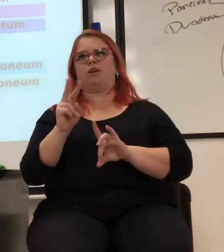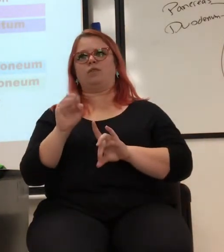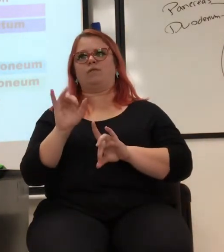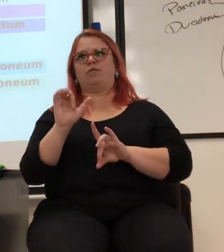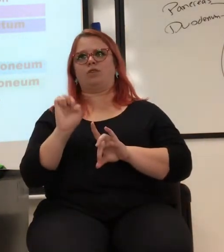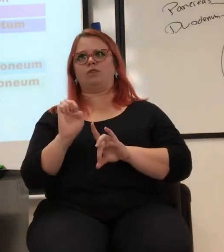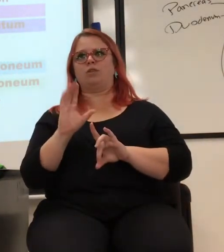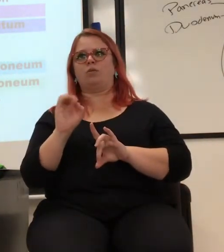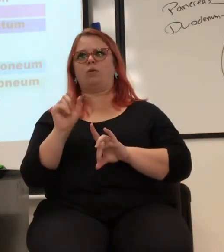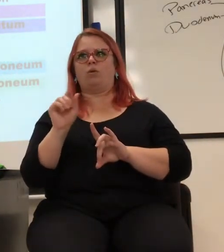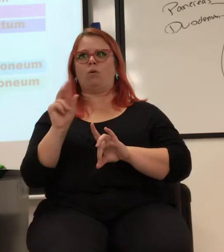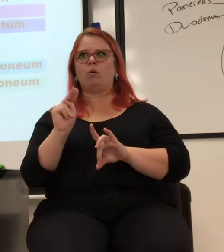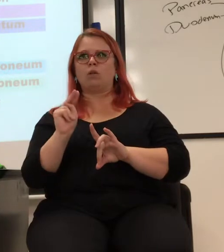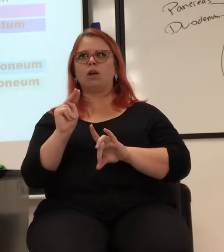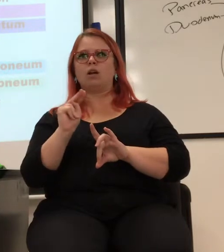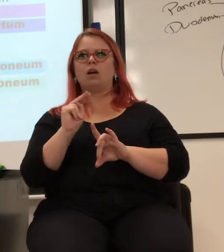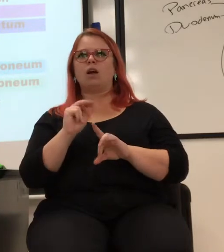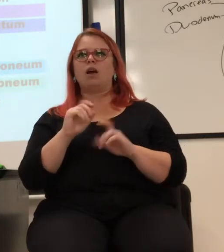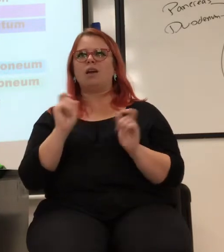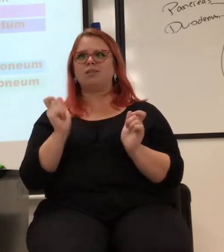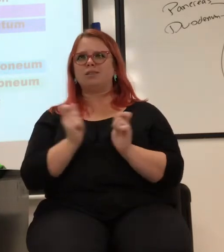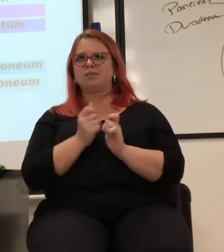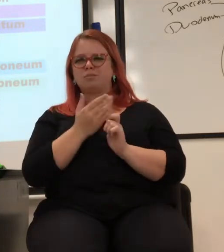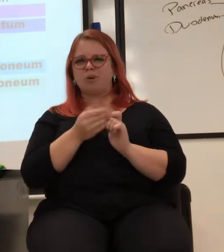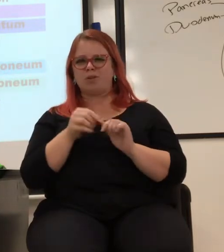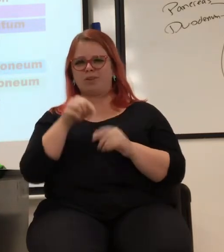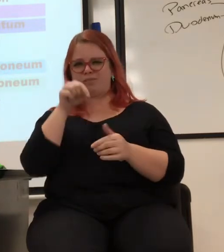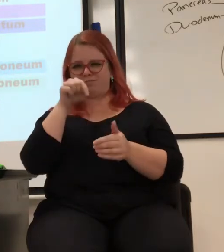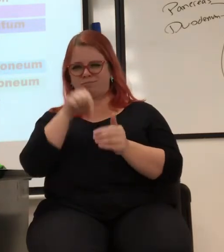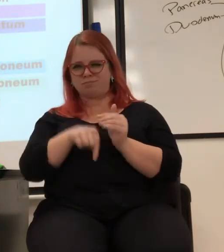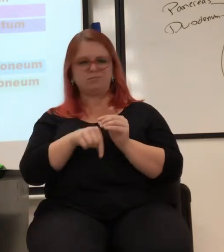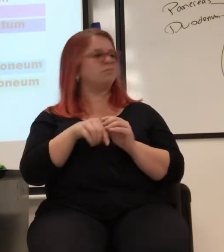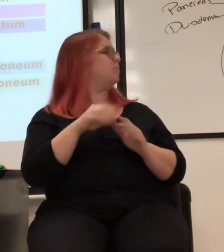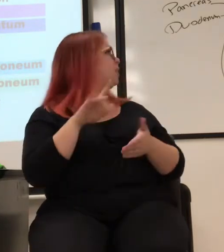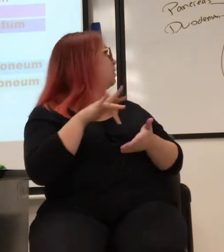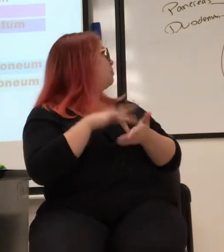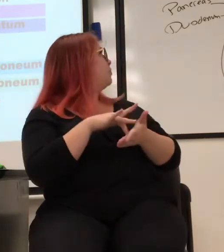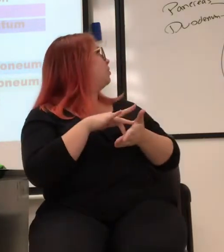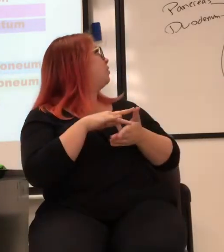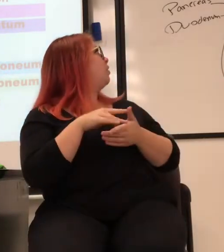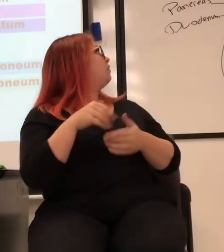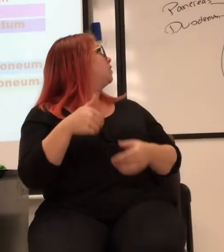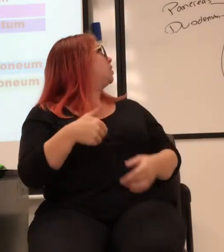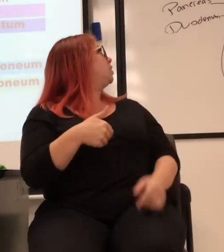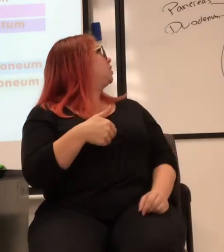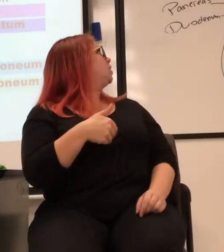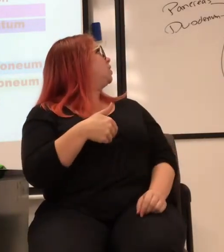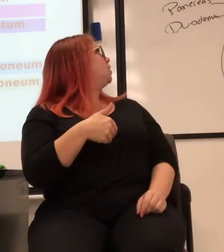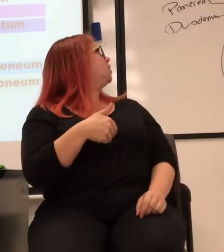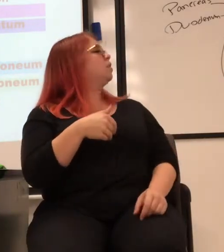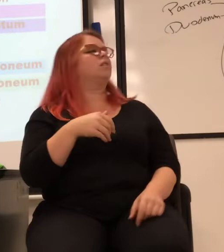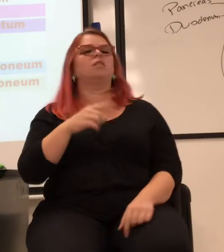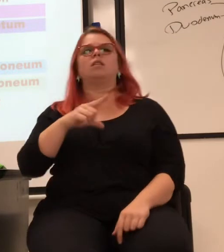This little thing that shot down between liver and stomach, that's the lesser omentum.